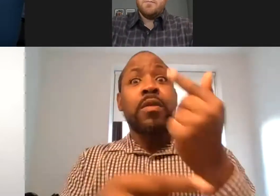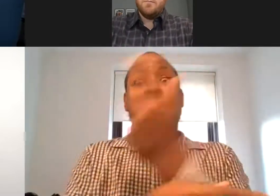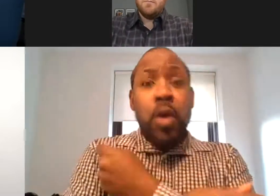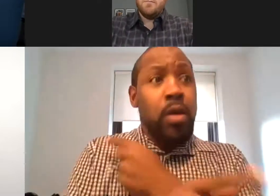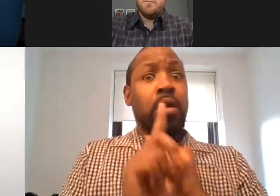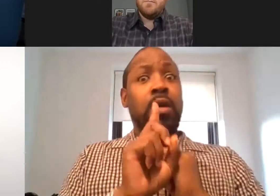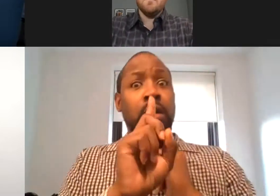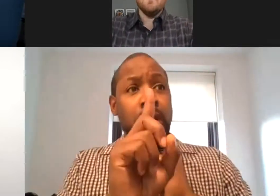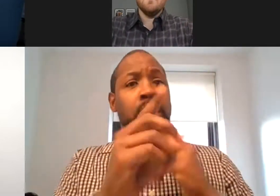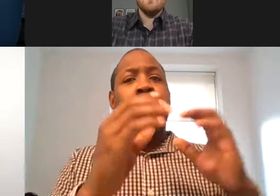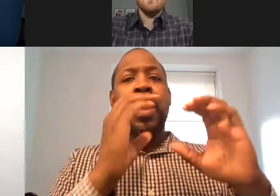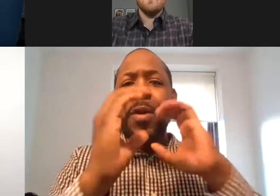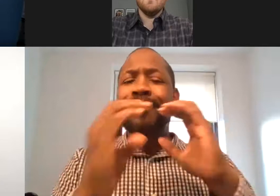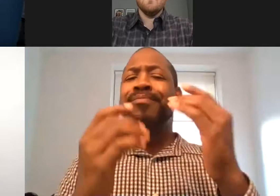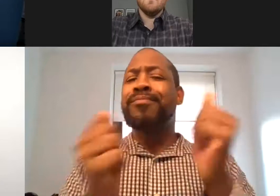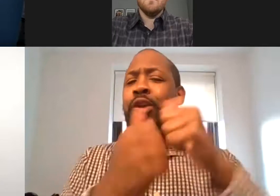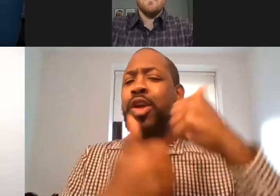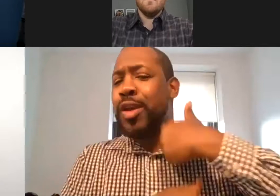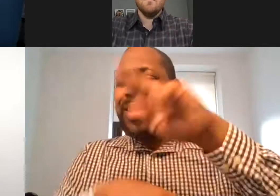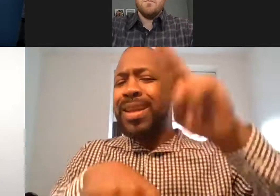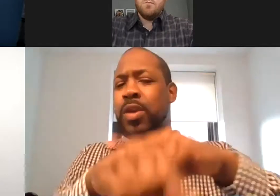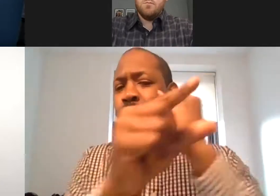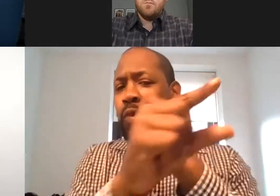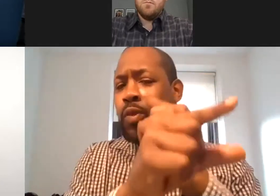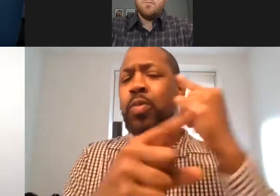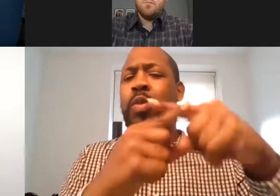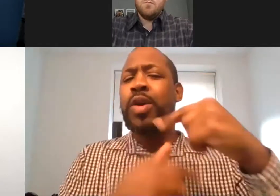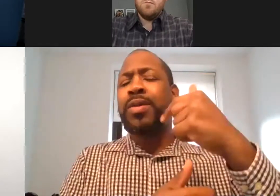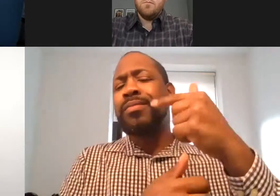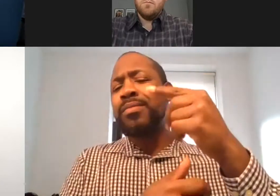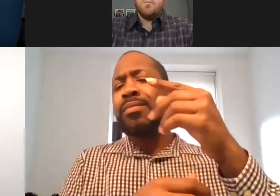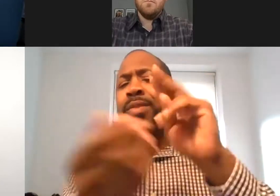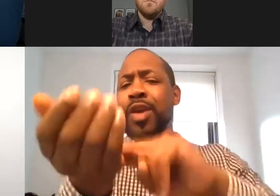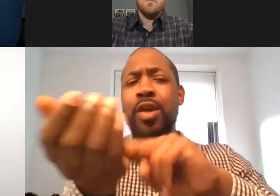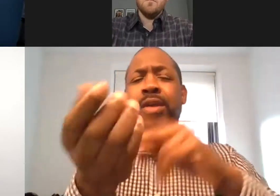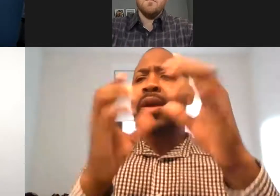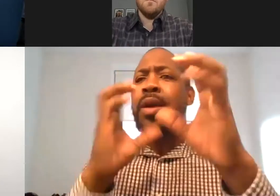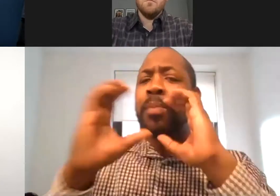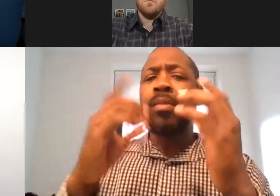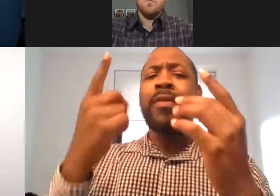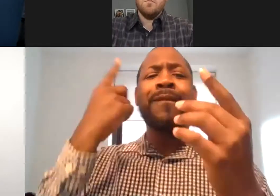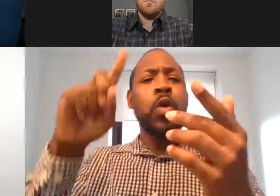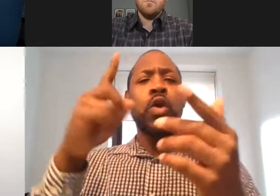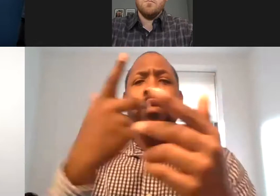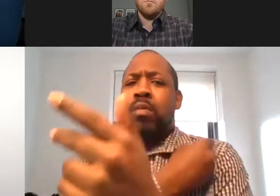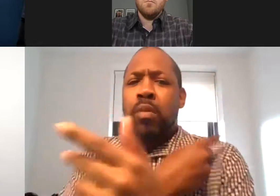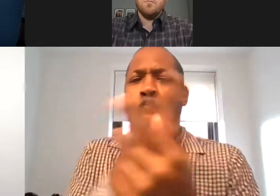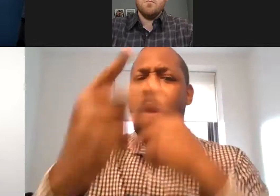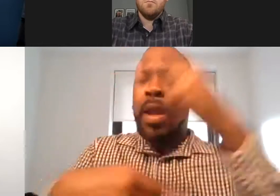communication barriers and so forth, because there's a lot of communication taking place during that vaccine. And so with the doctors and nurses and so